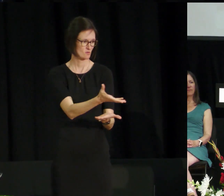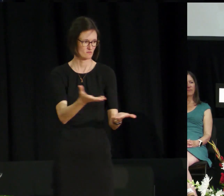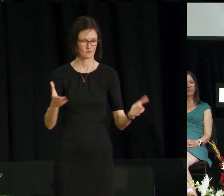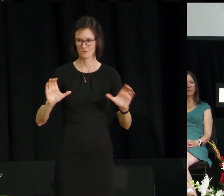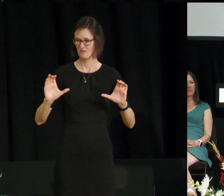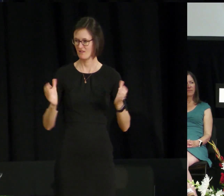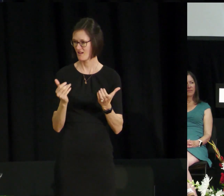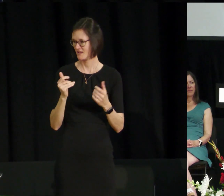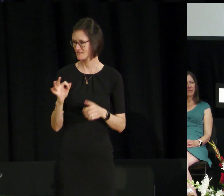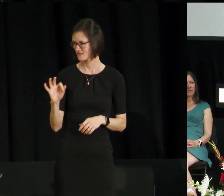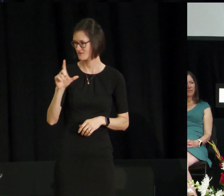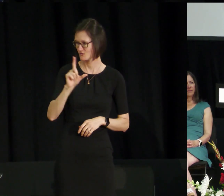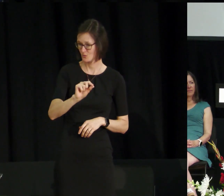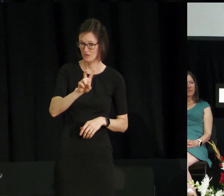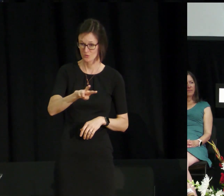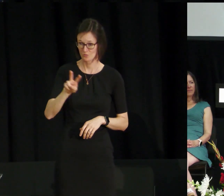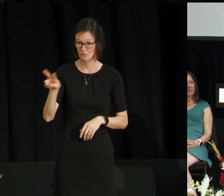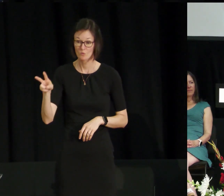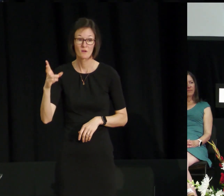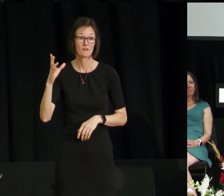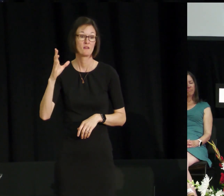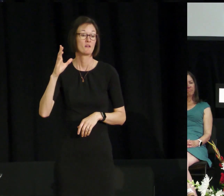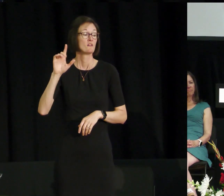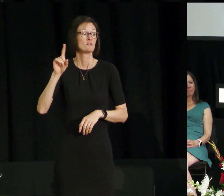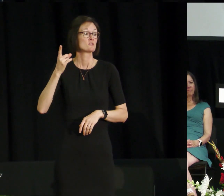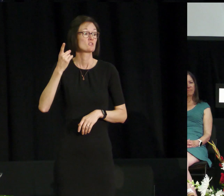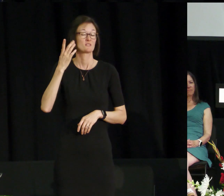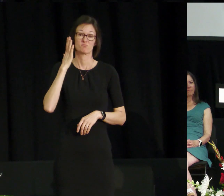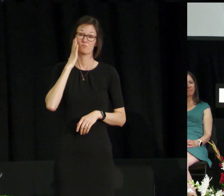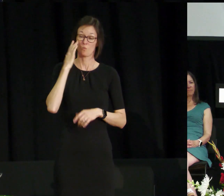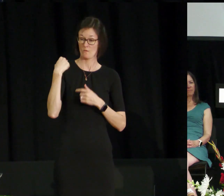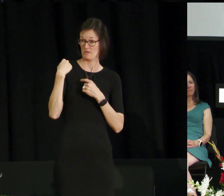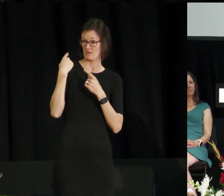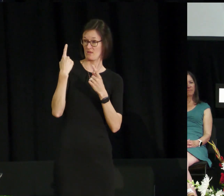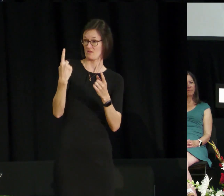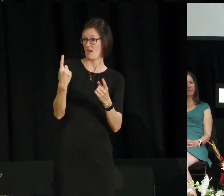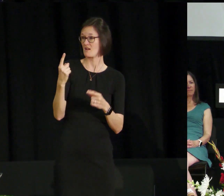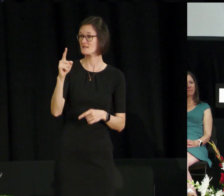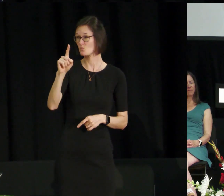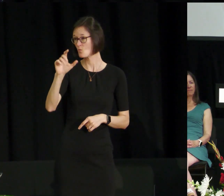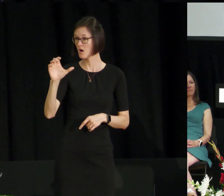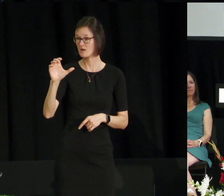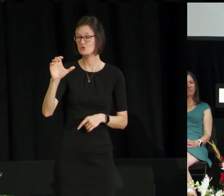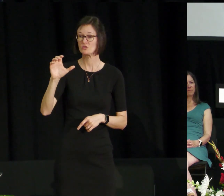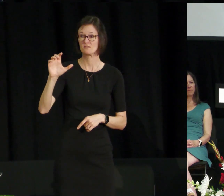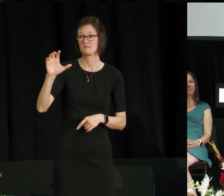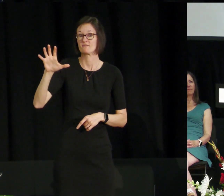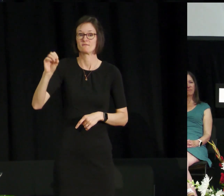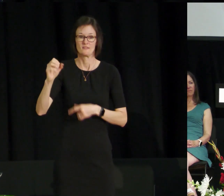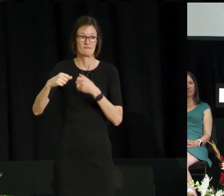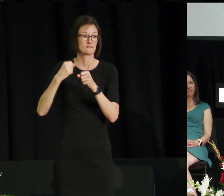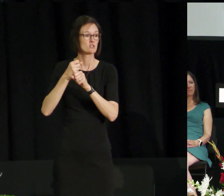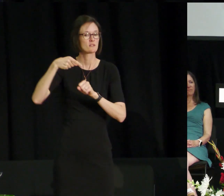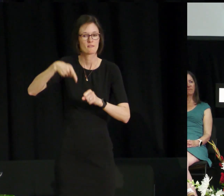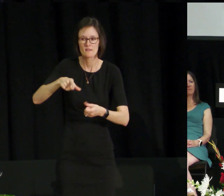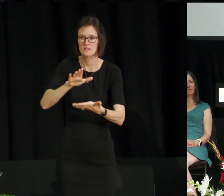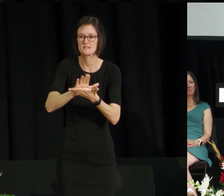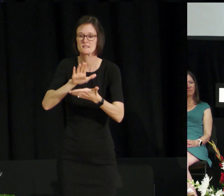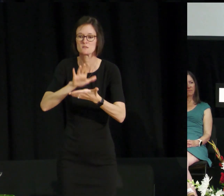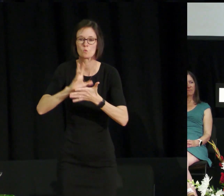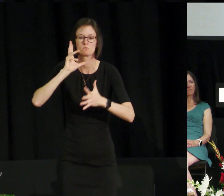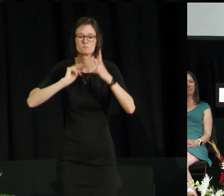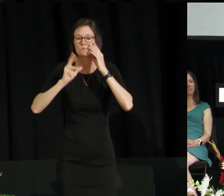In this last century And a half This school has survived You two pandemics Right We're all